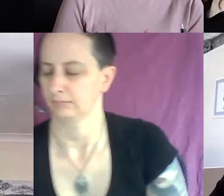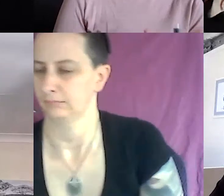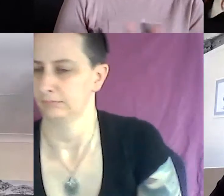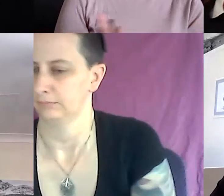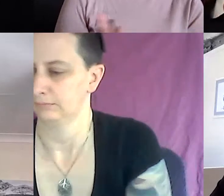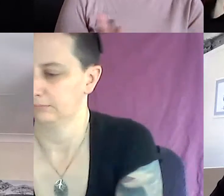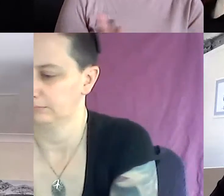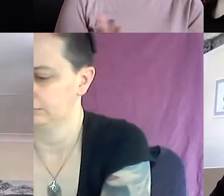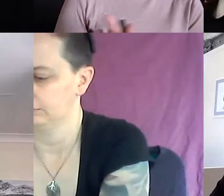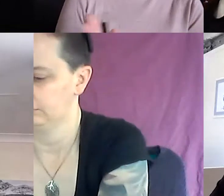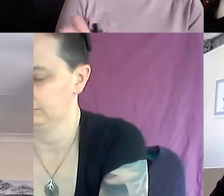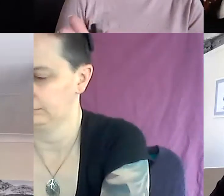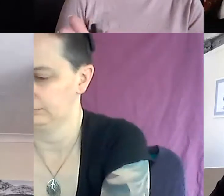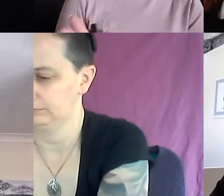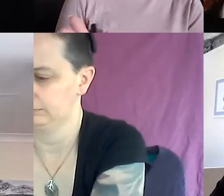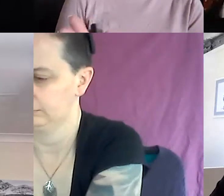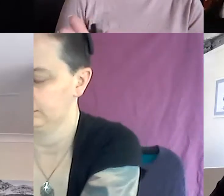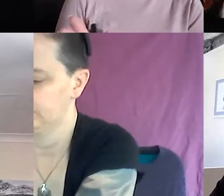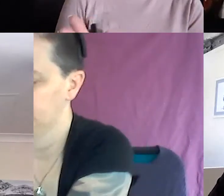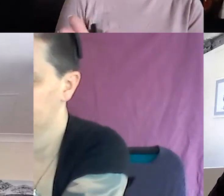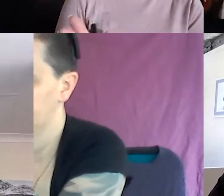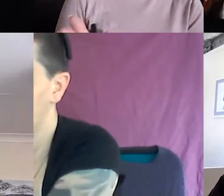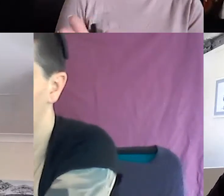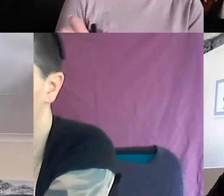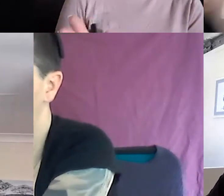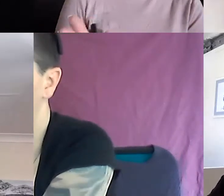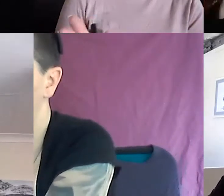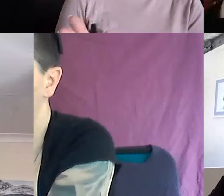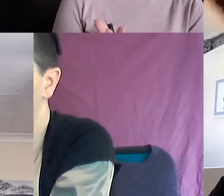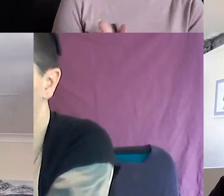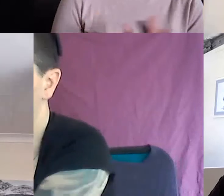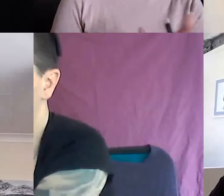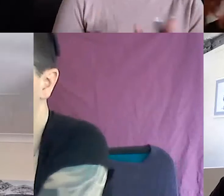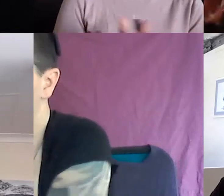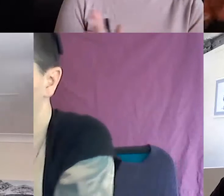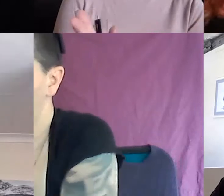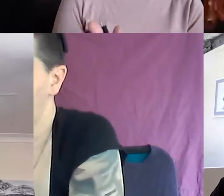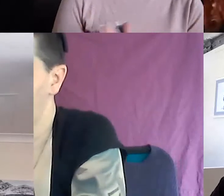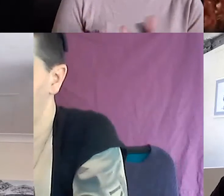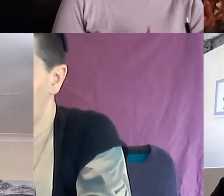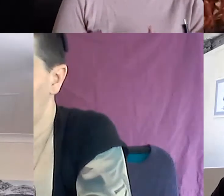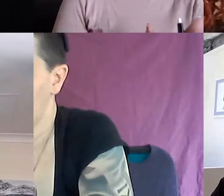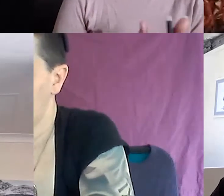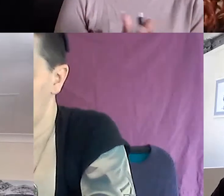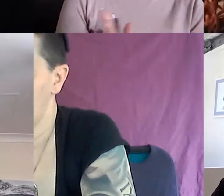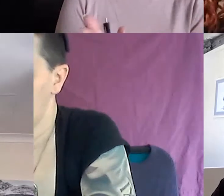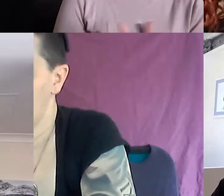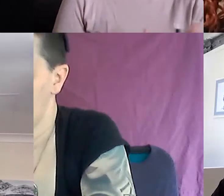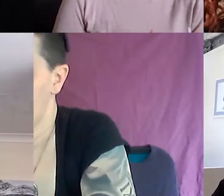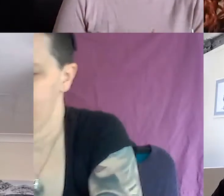So, yeah, there are lots of different systems, but they're systems, not